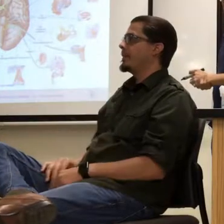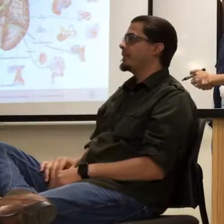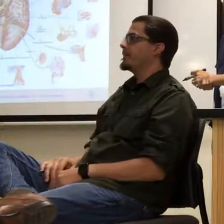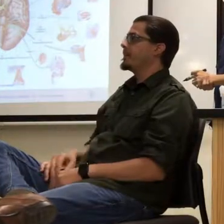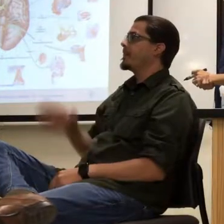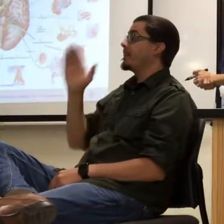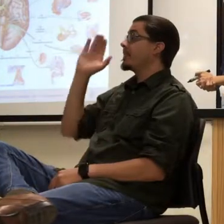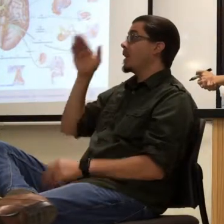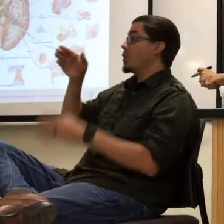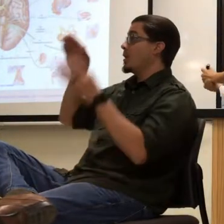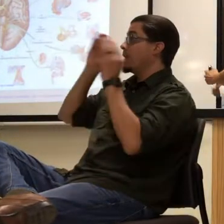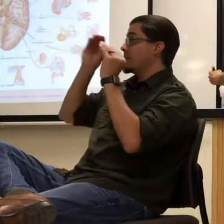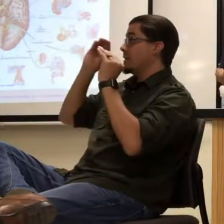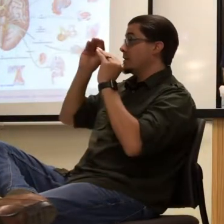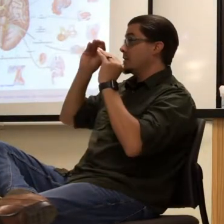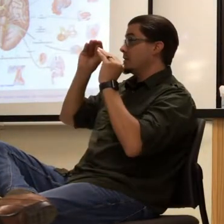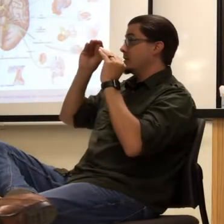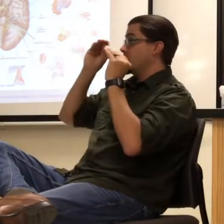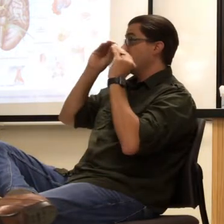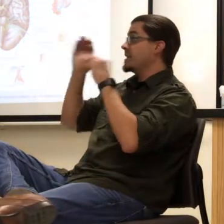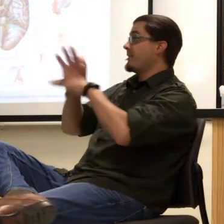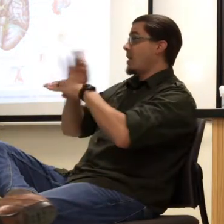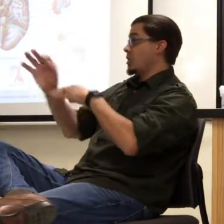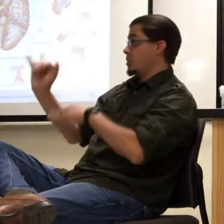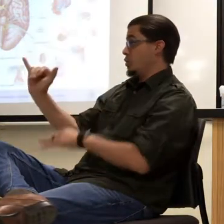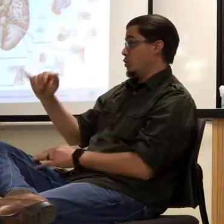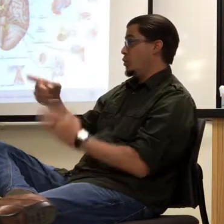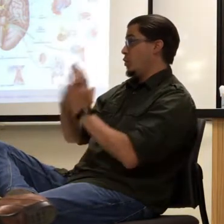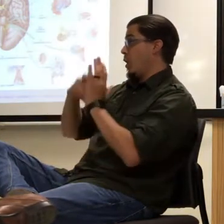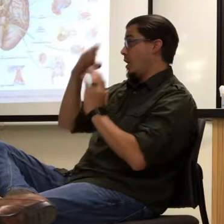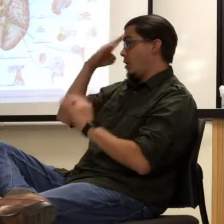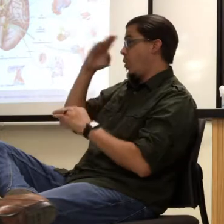teach the functions. You're required to know the functions of each nerve.